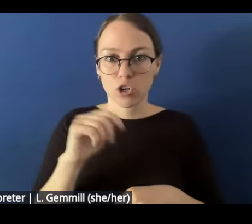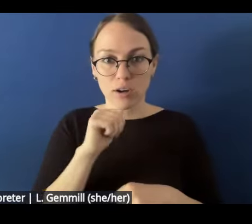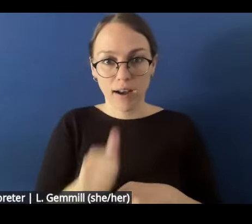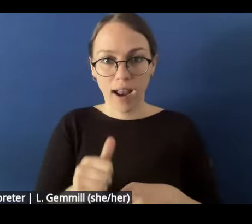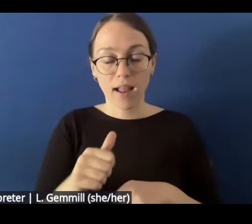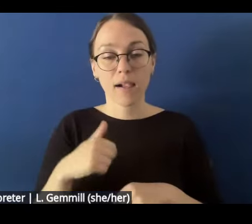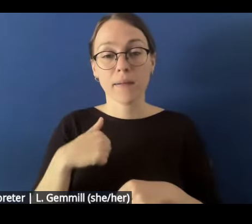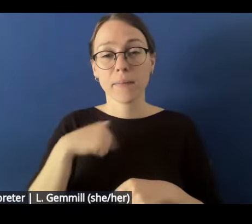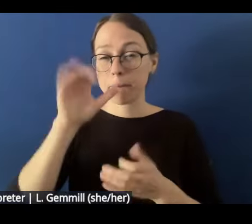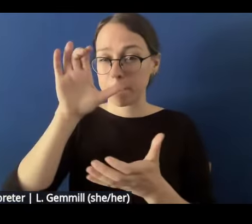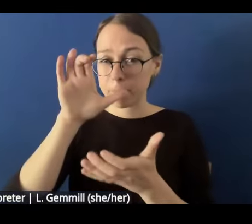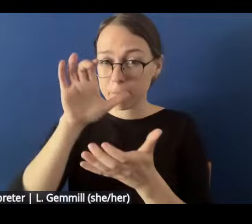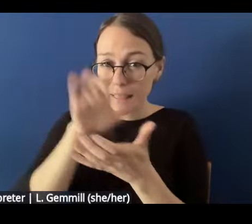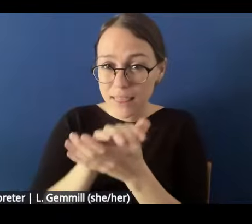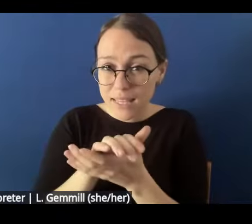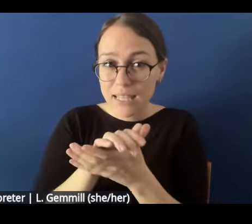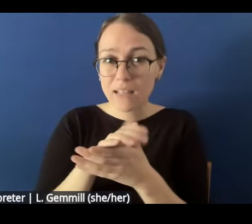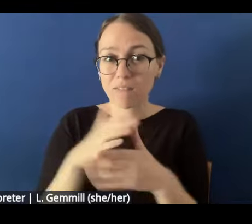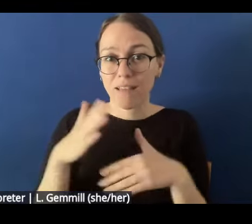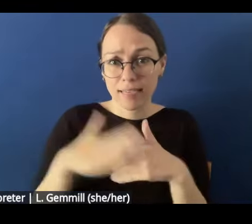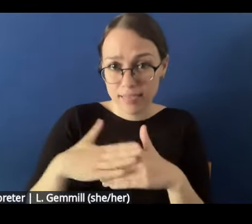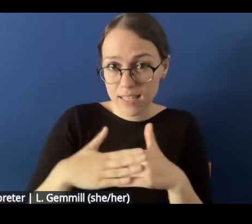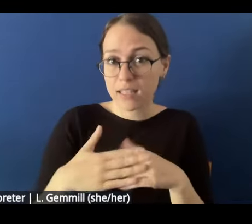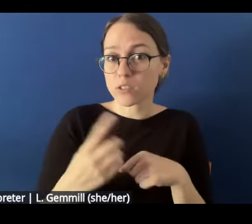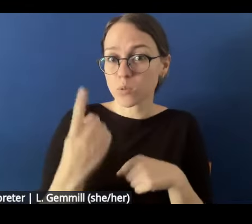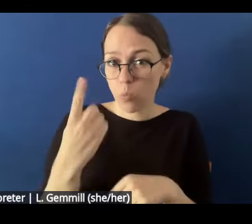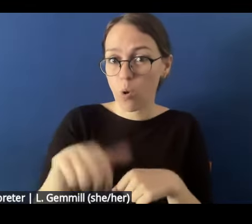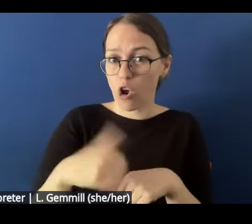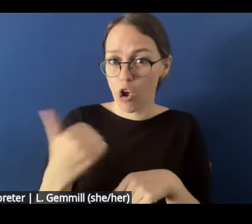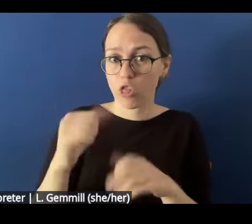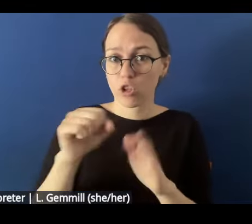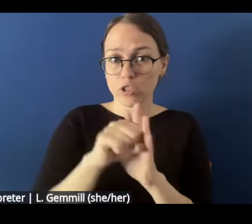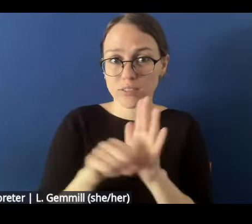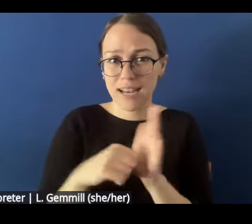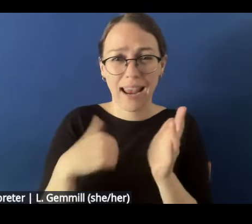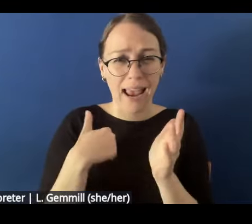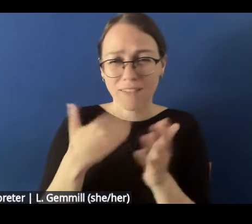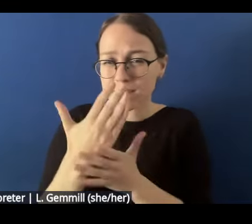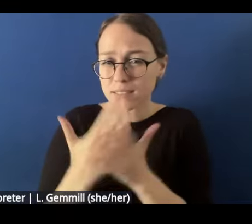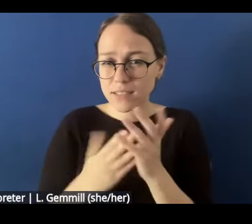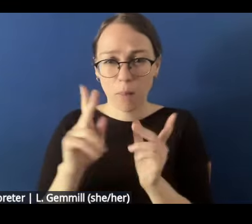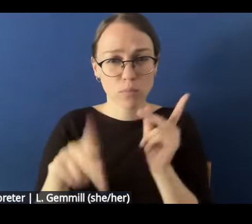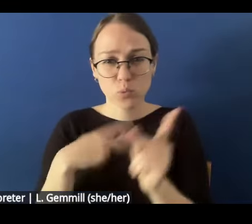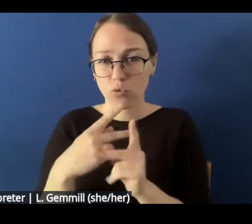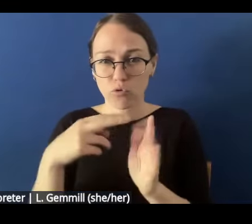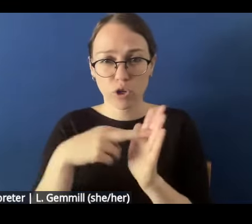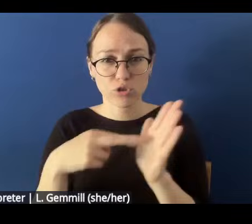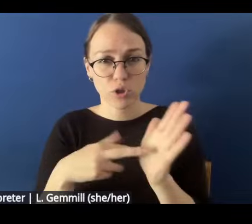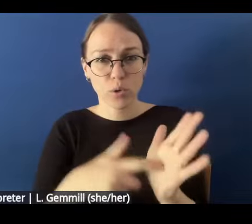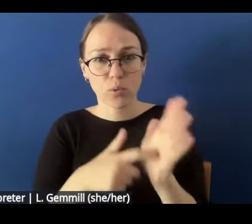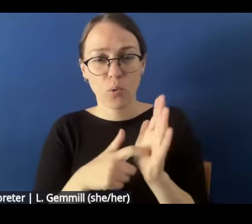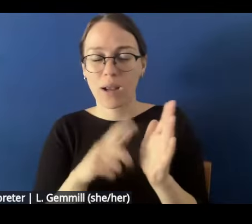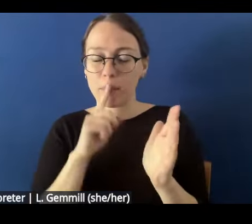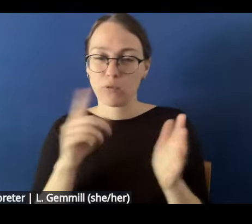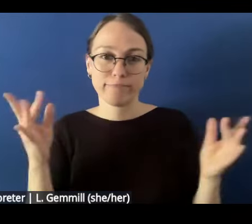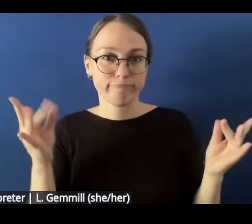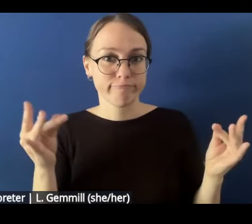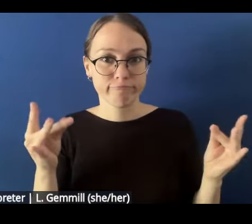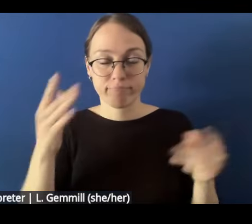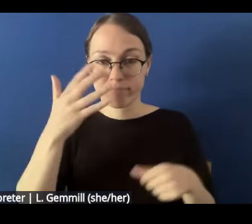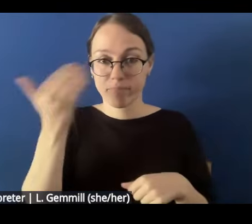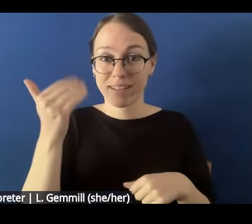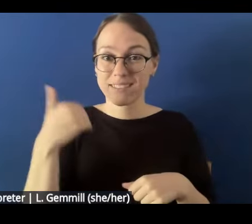at least I can think of at least one other state, I think, that has some sort of registration requirement in advance, but it is a tricky line because there is US Supreme